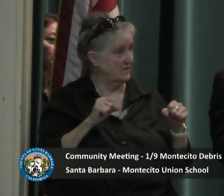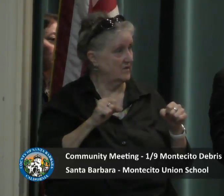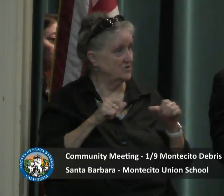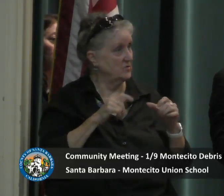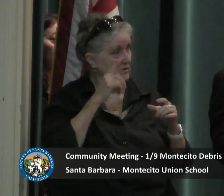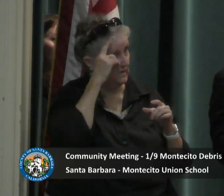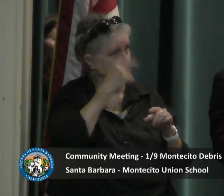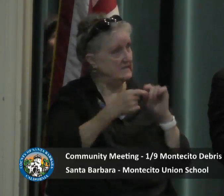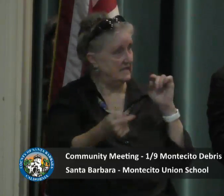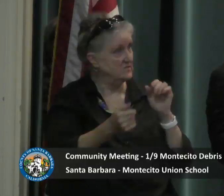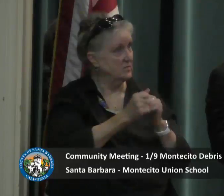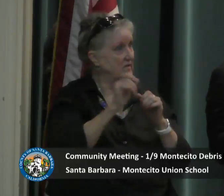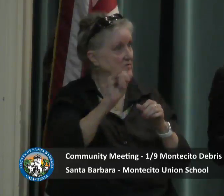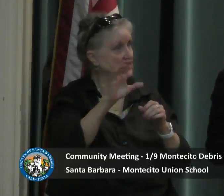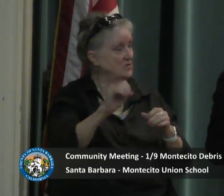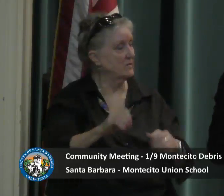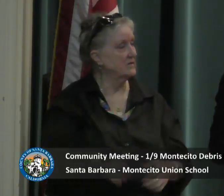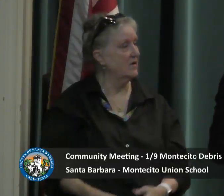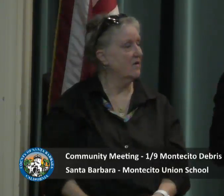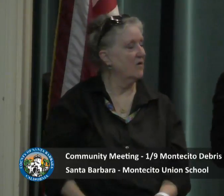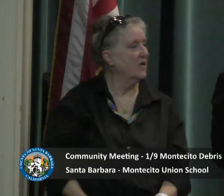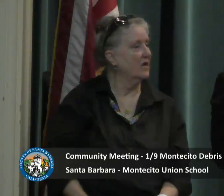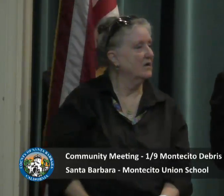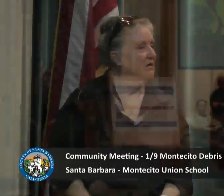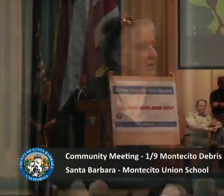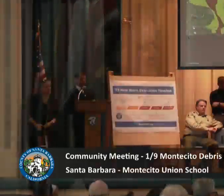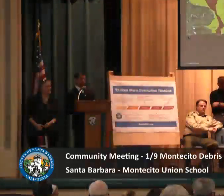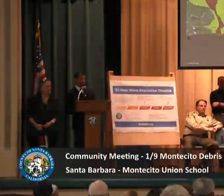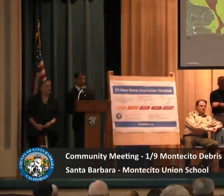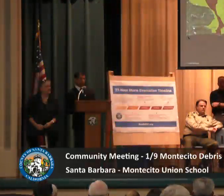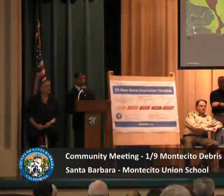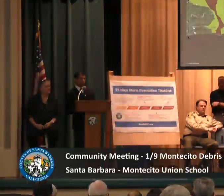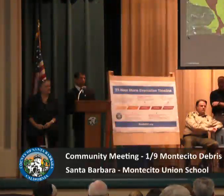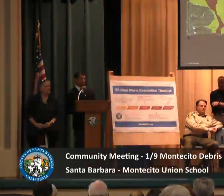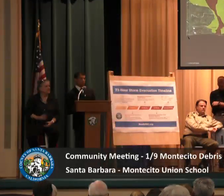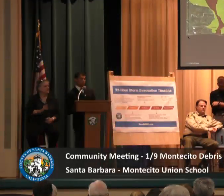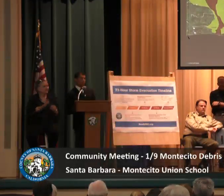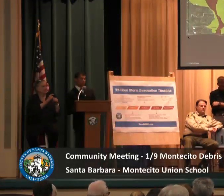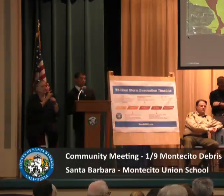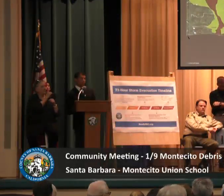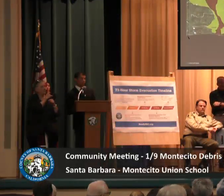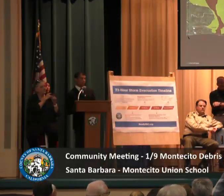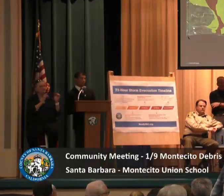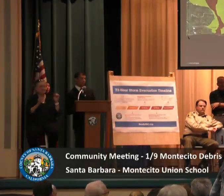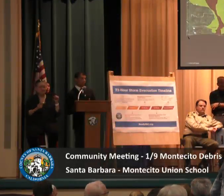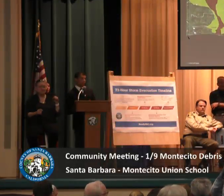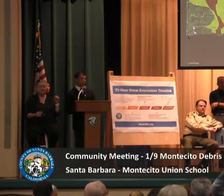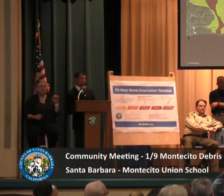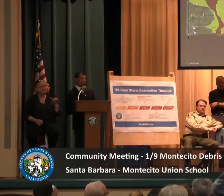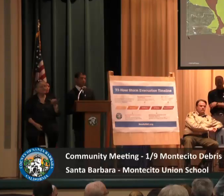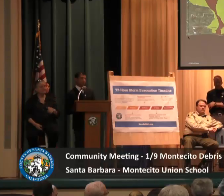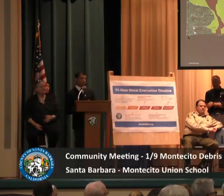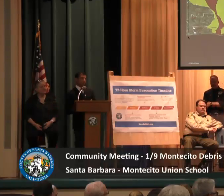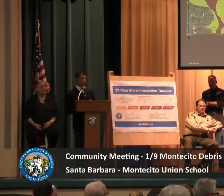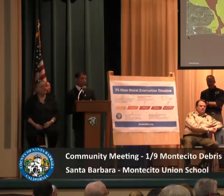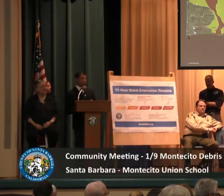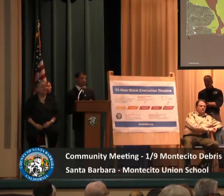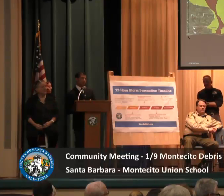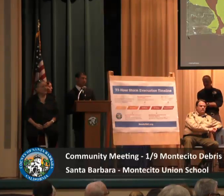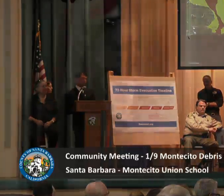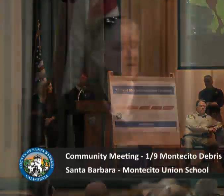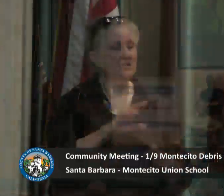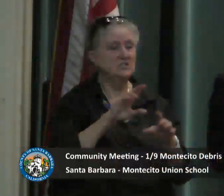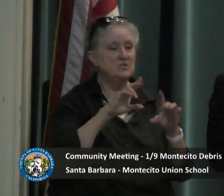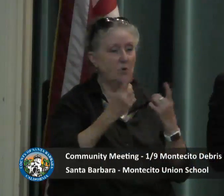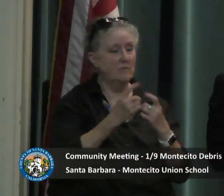contest. Absolutely. Department